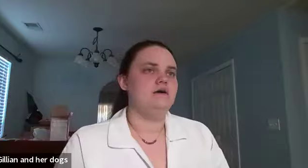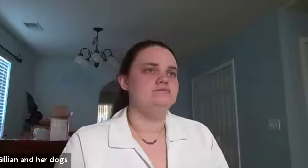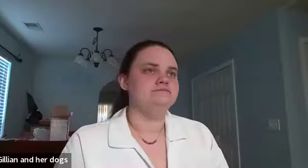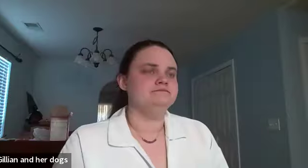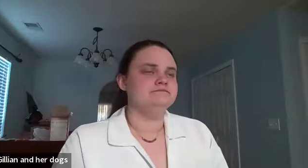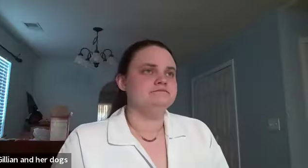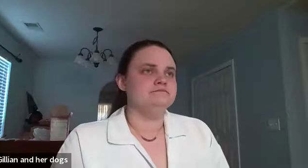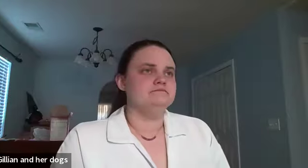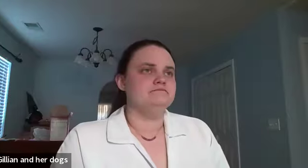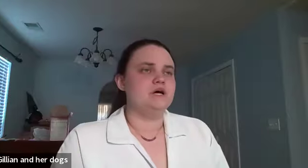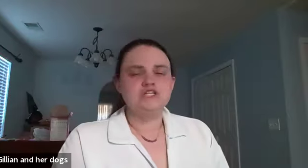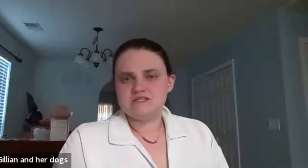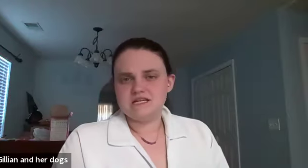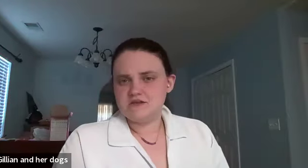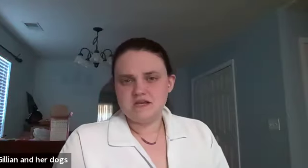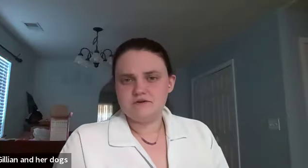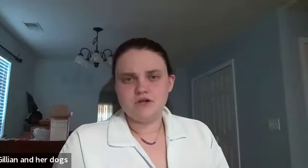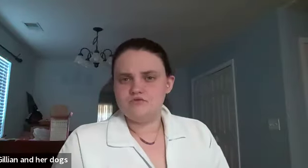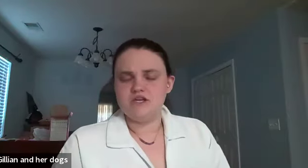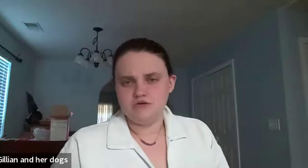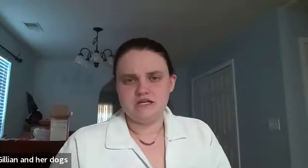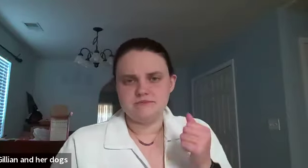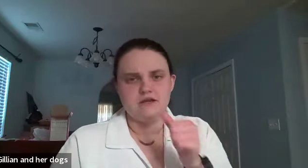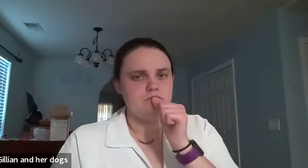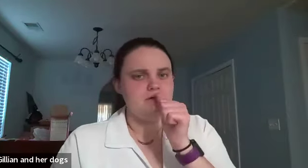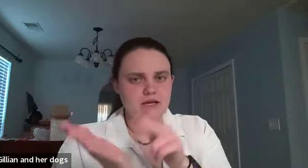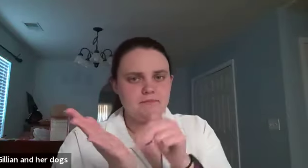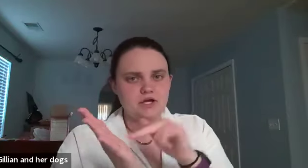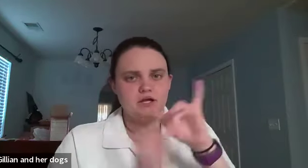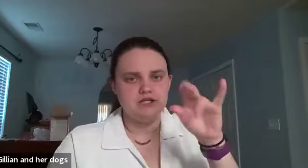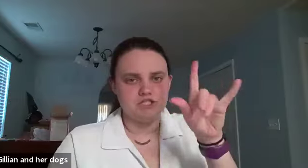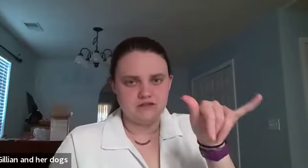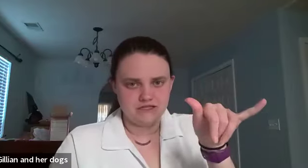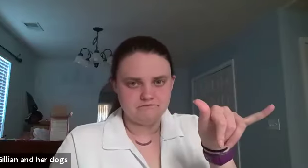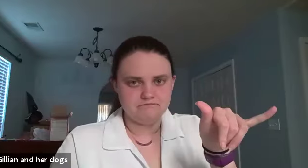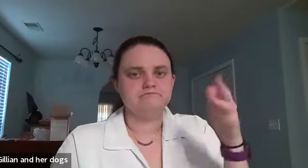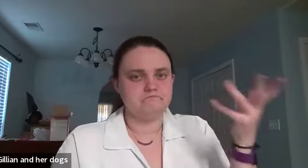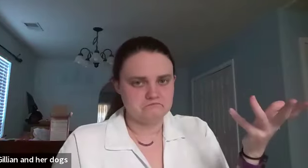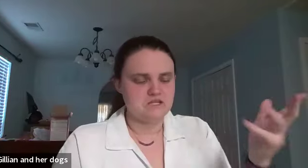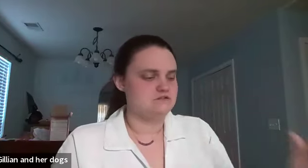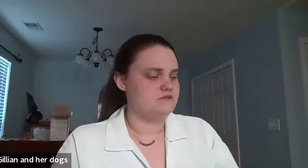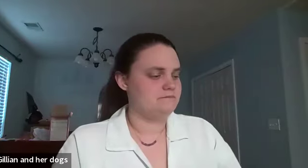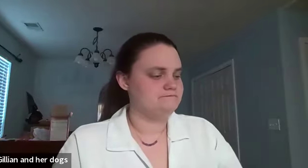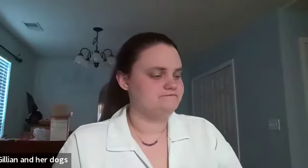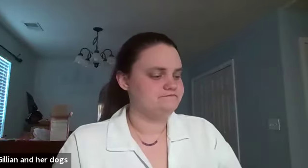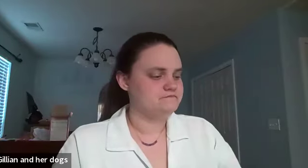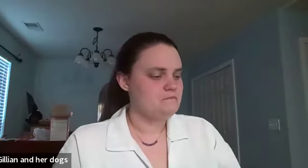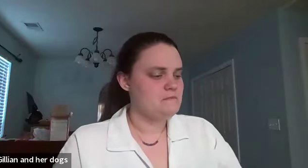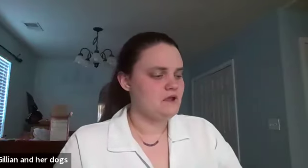Um, but just in case if they never know, then you can expand on peanut butter and jelly, that sort of thing.